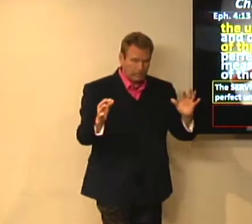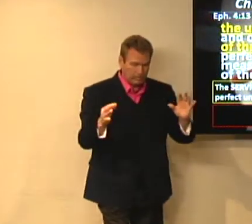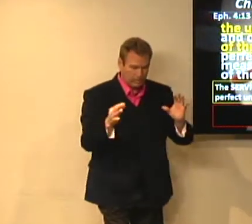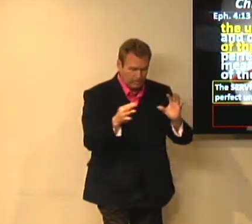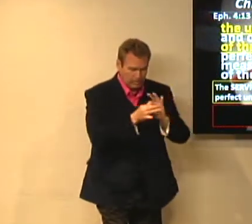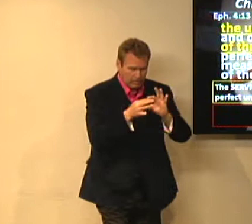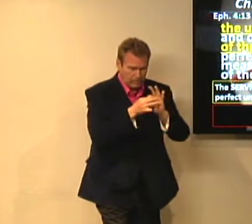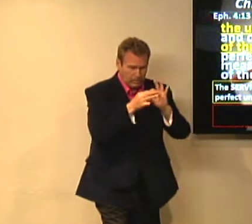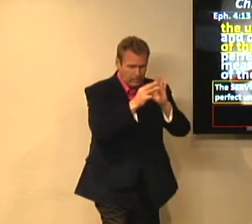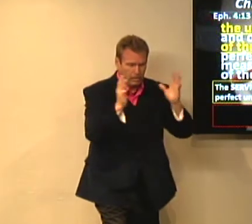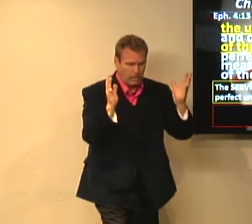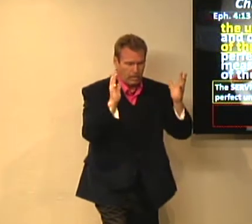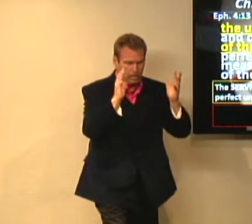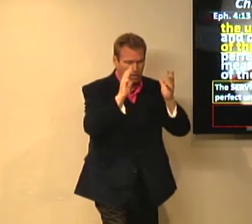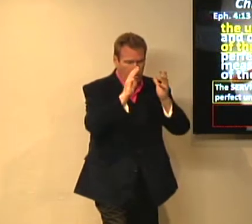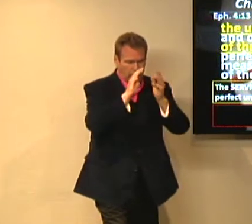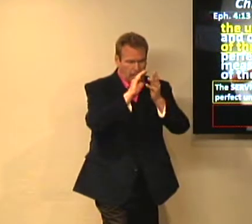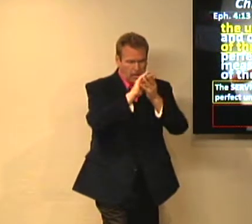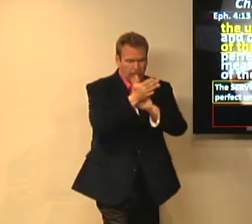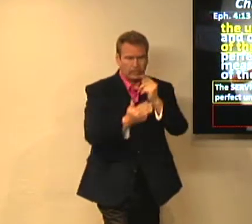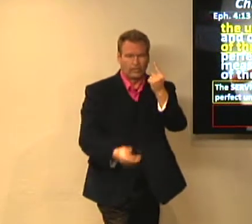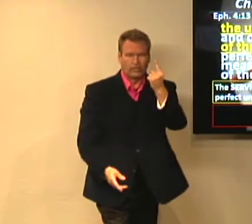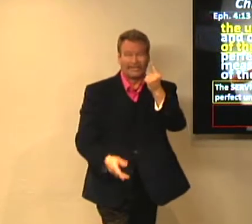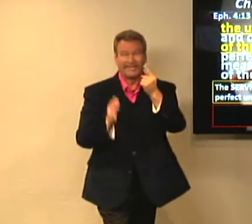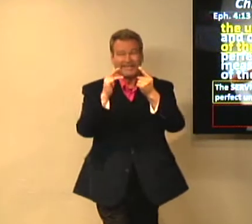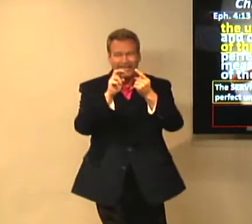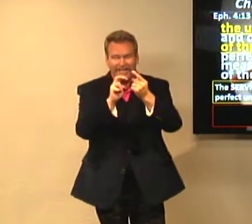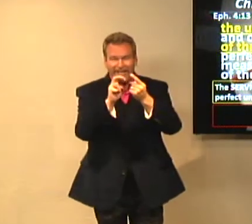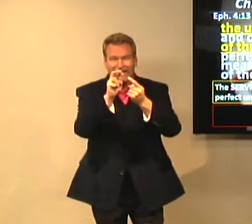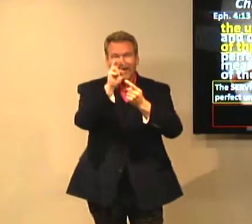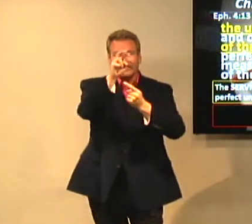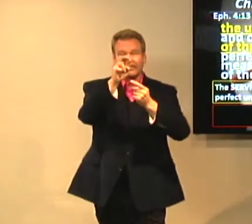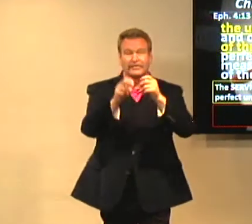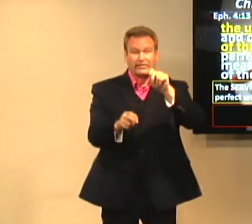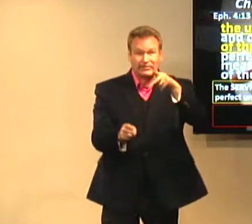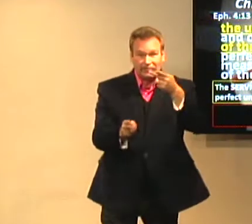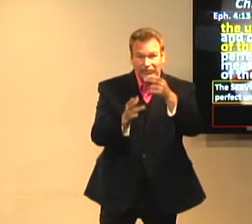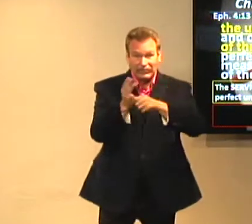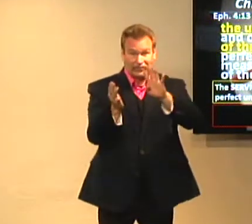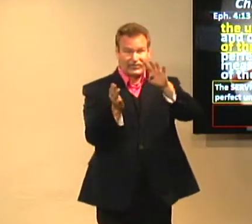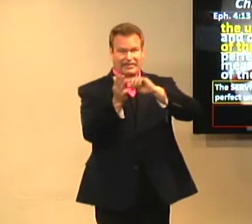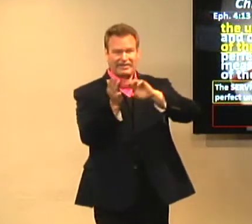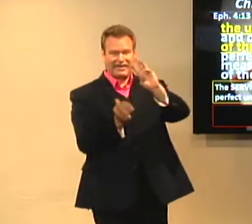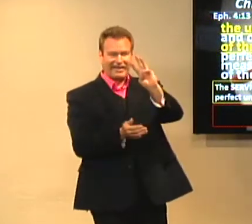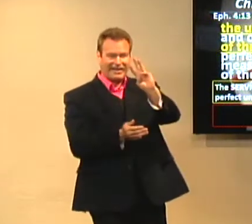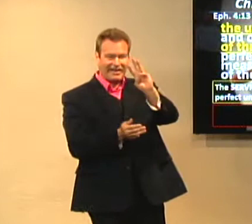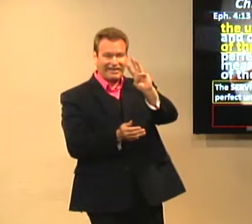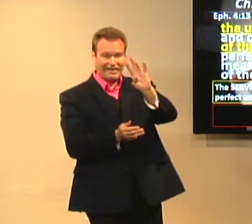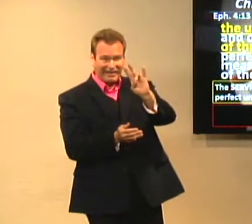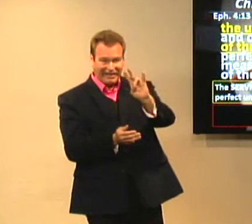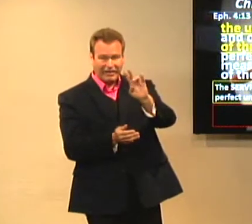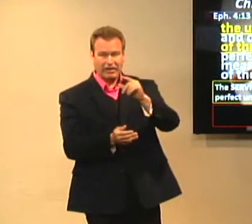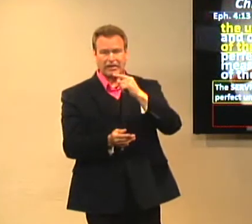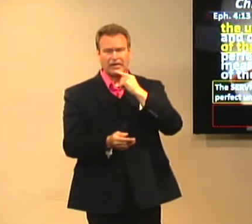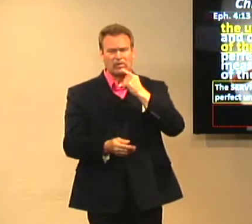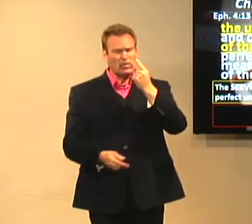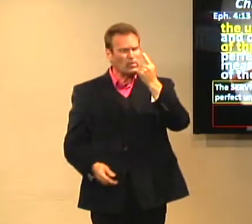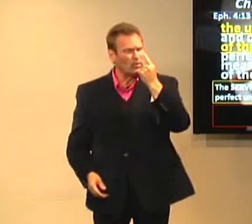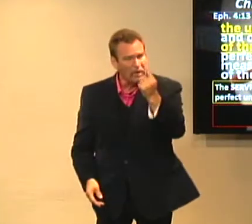is, the purpose is that God brings us together to build us up, that we might all become as one. And Ephesians speaks of this.